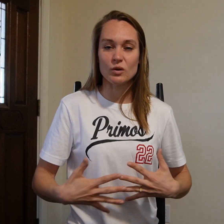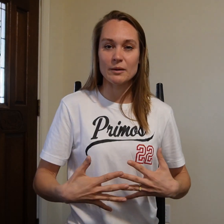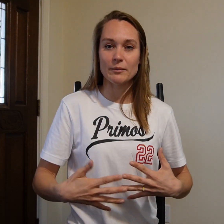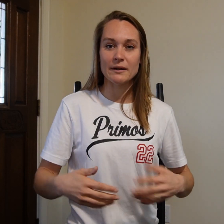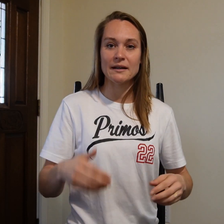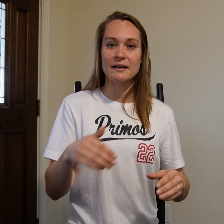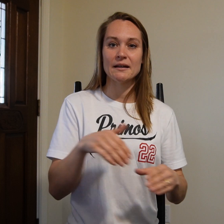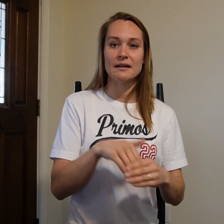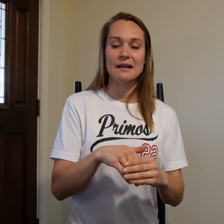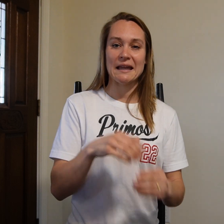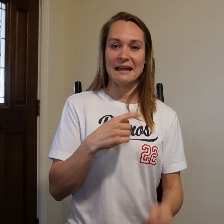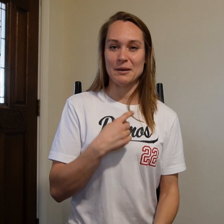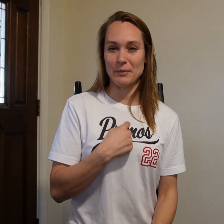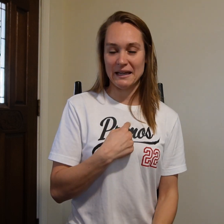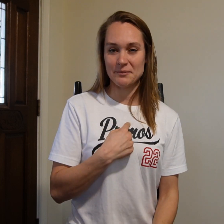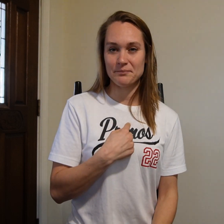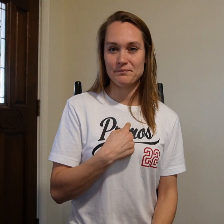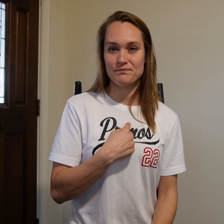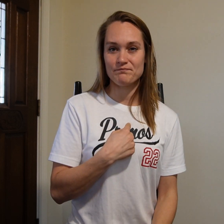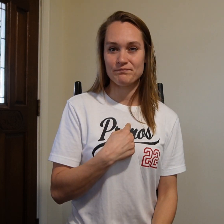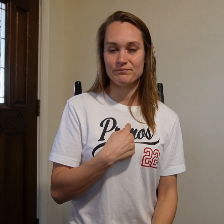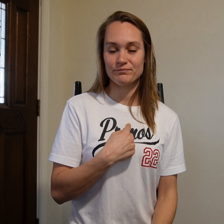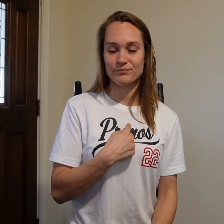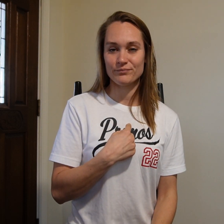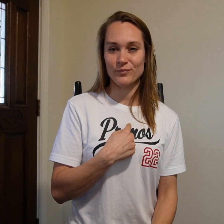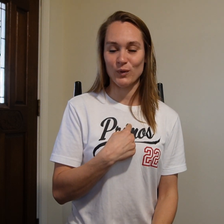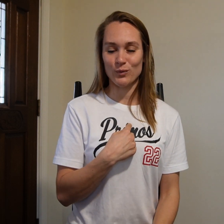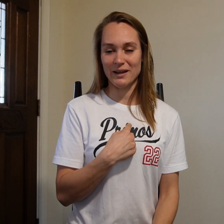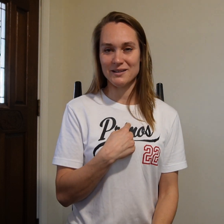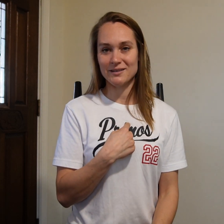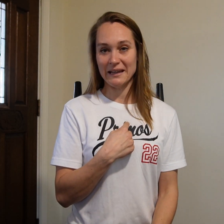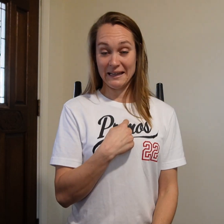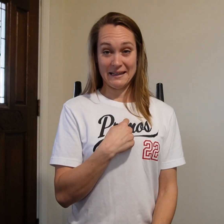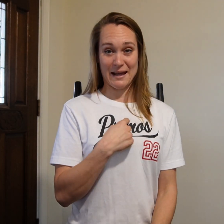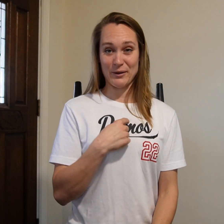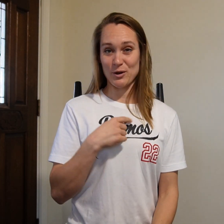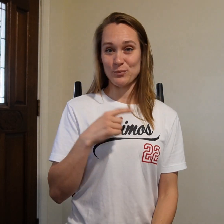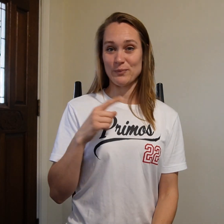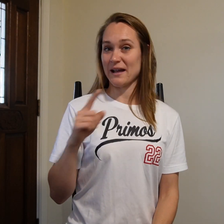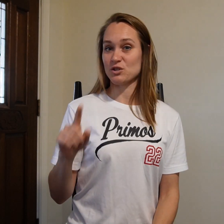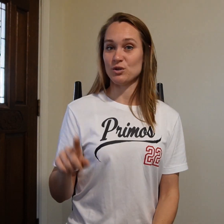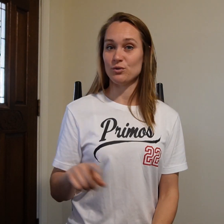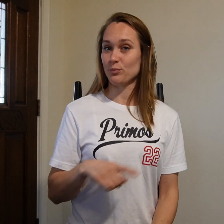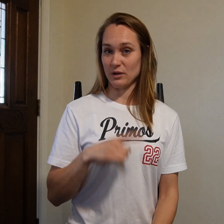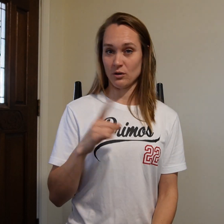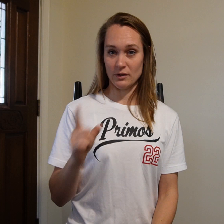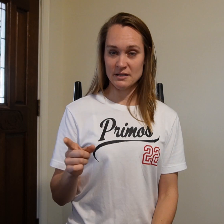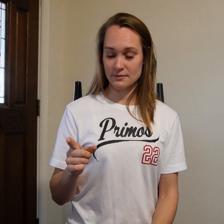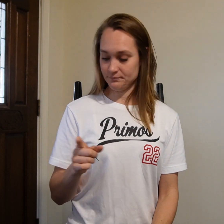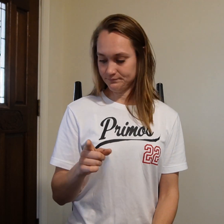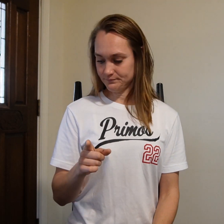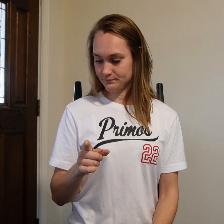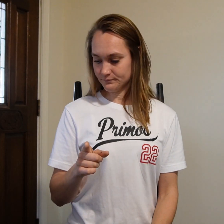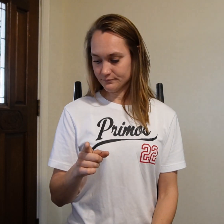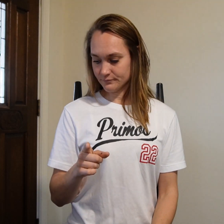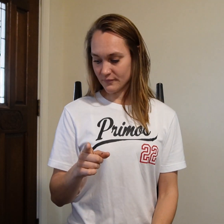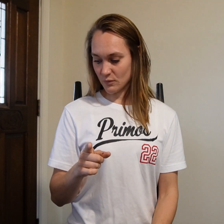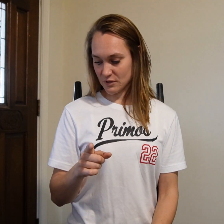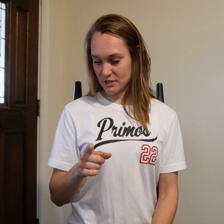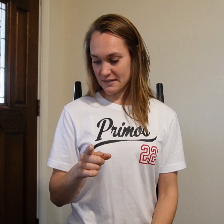storm in me? Great. Now we go back to the pre-chorus, which is